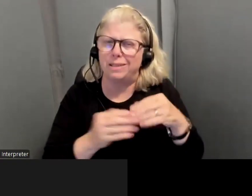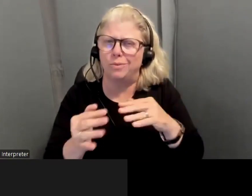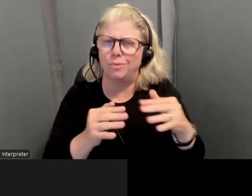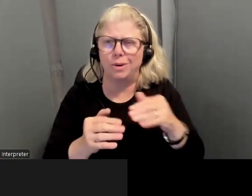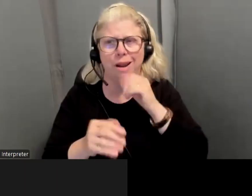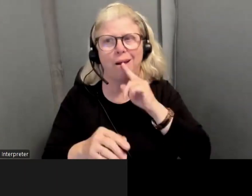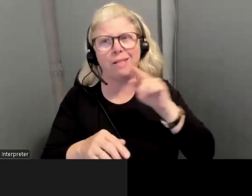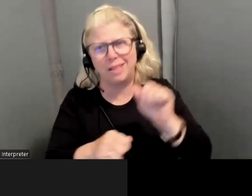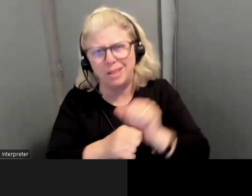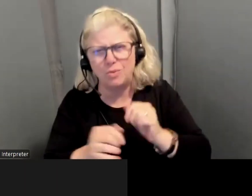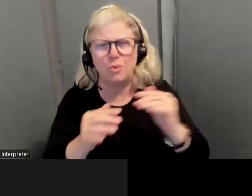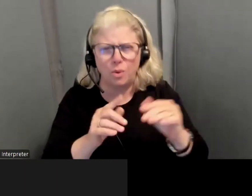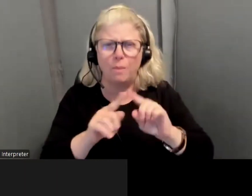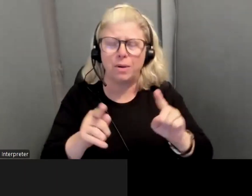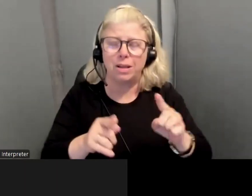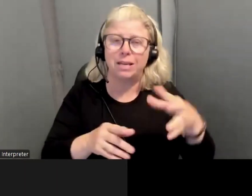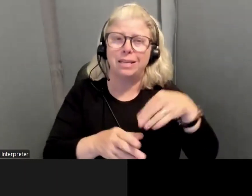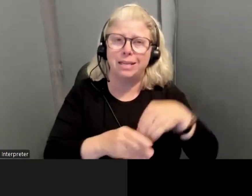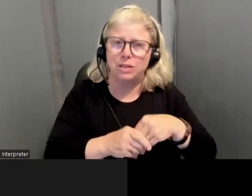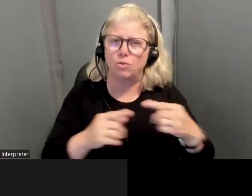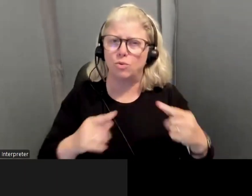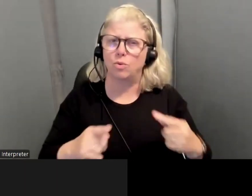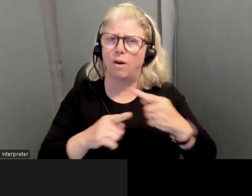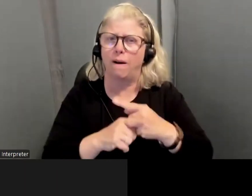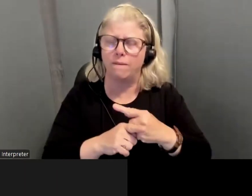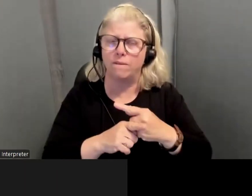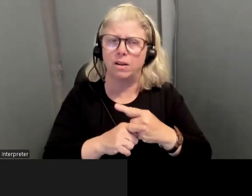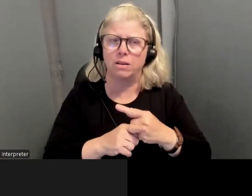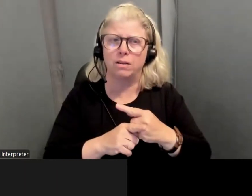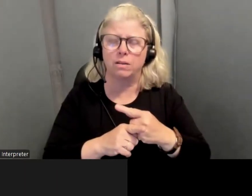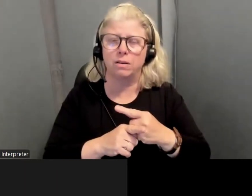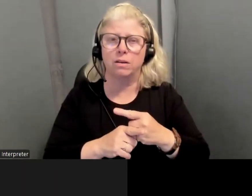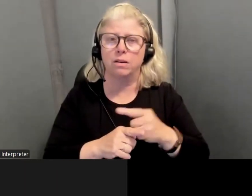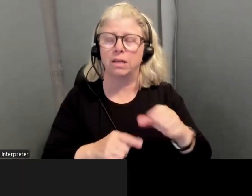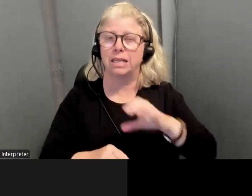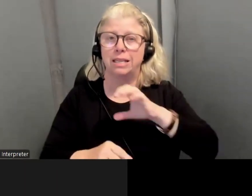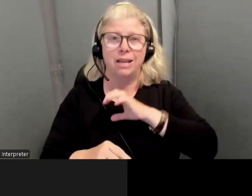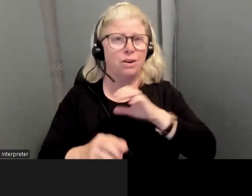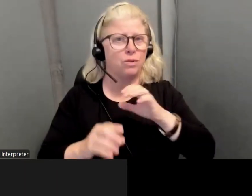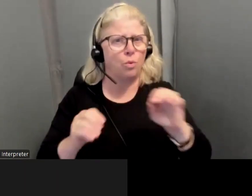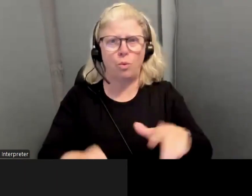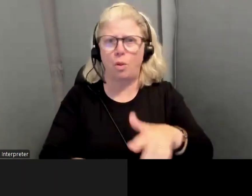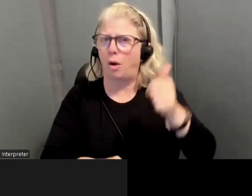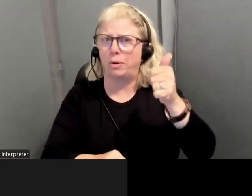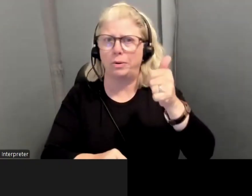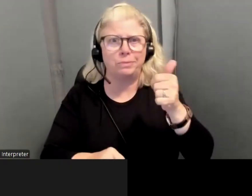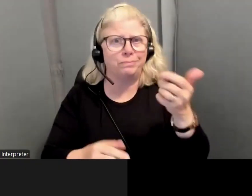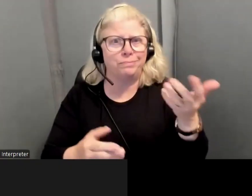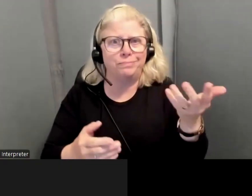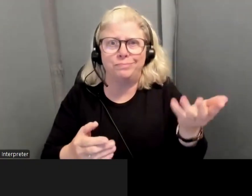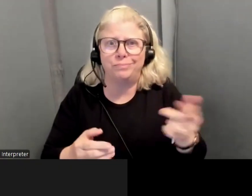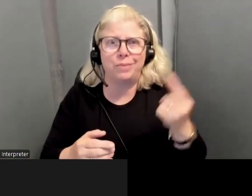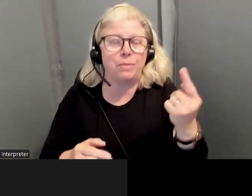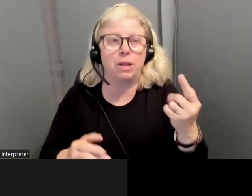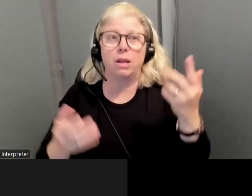literally a war, but an internal conflict where character is no longer something that, I mean, current politicians in the